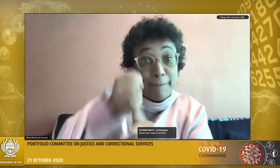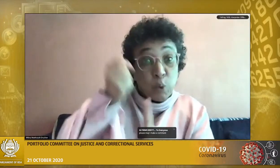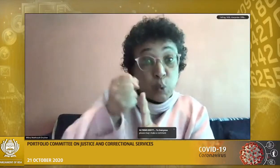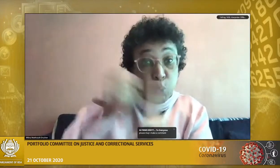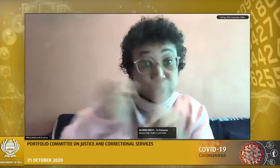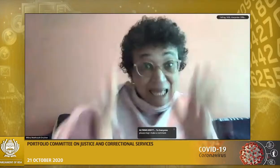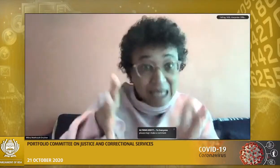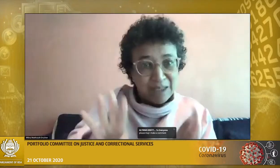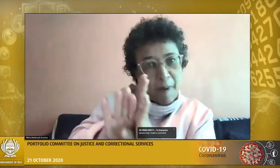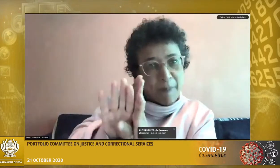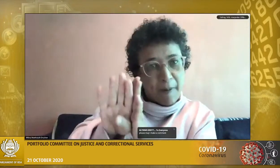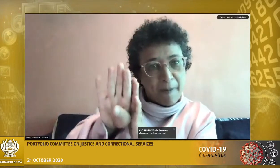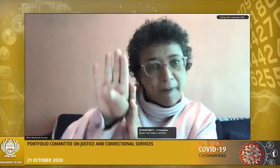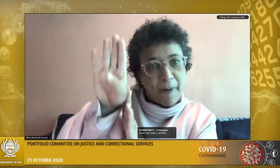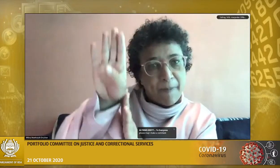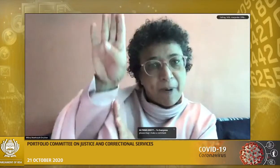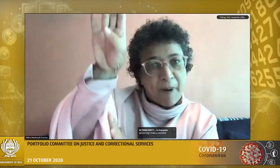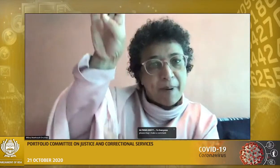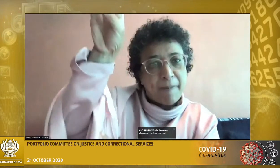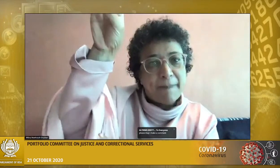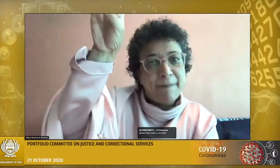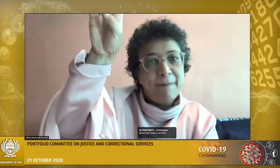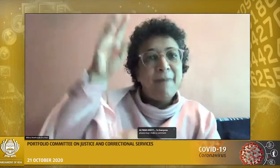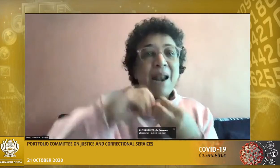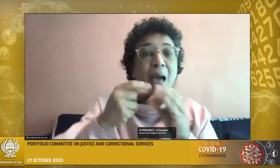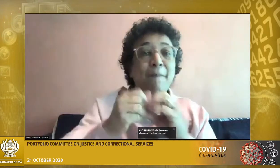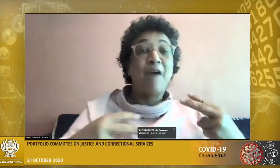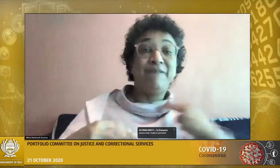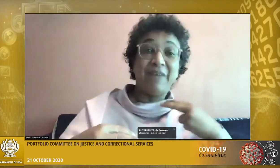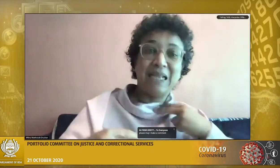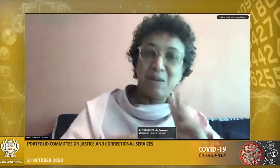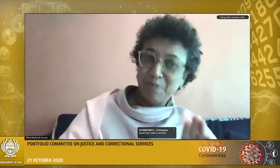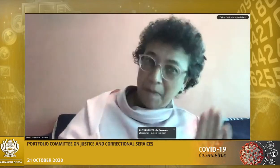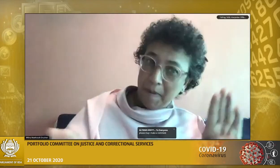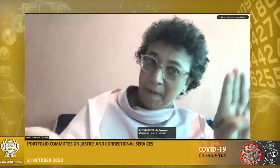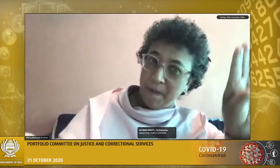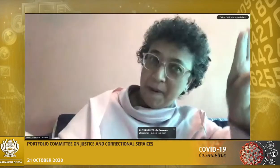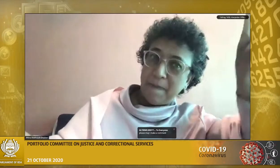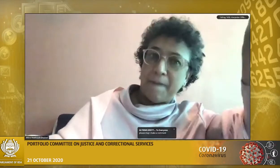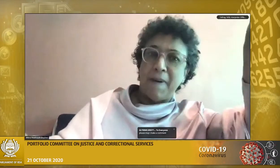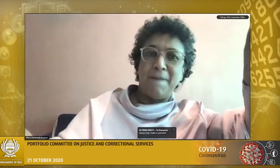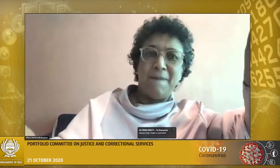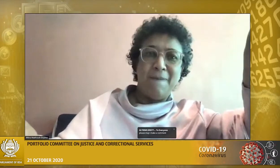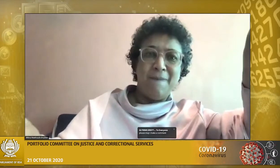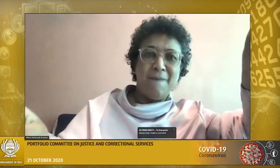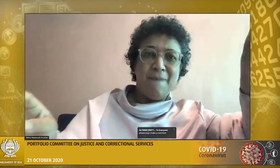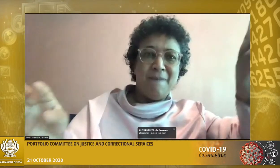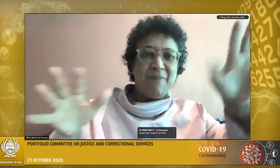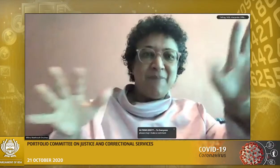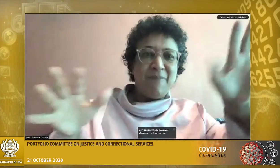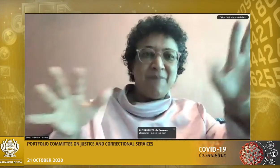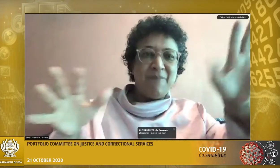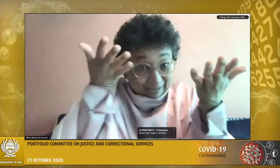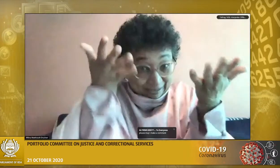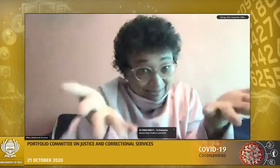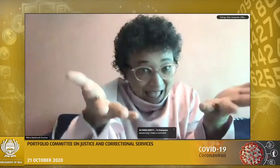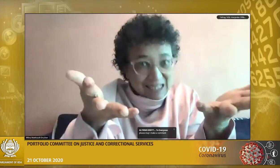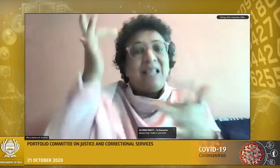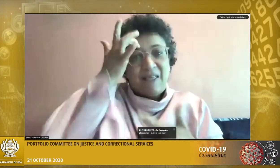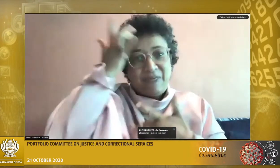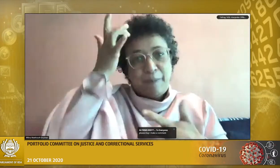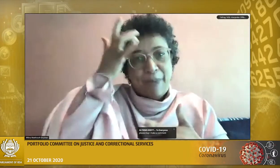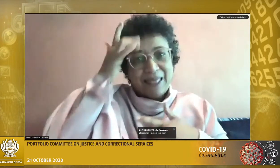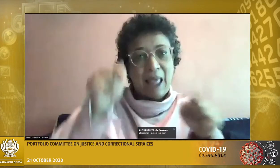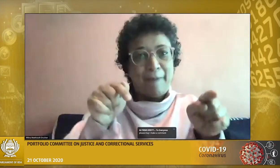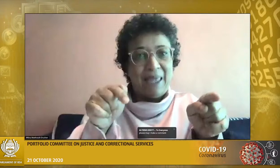And then the number of abusers just keeps increasing, and the number of victims also